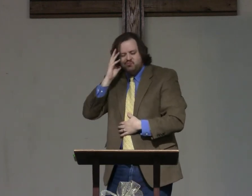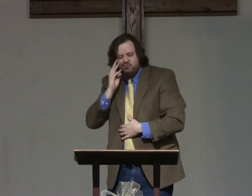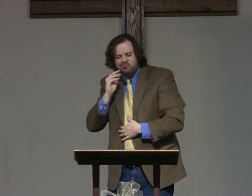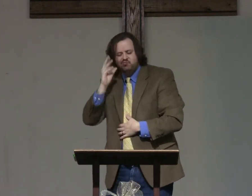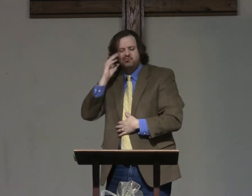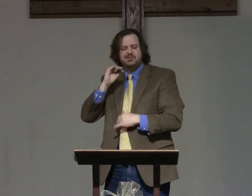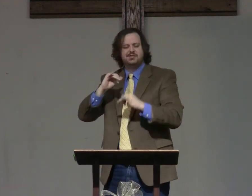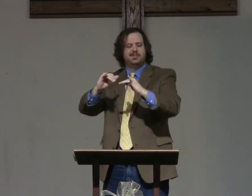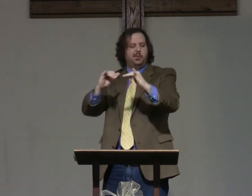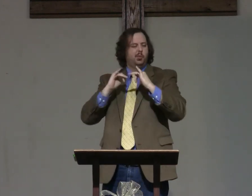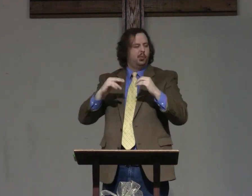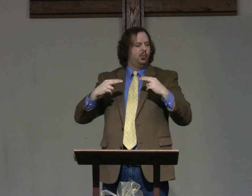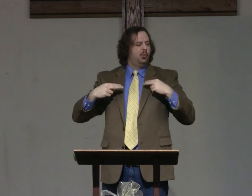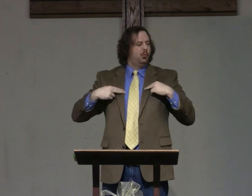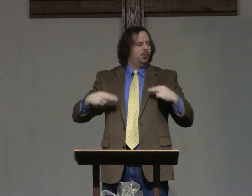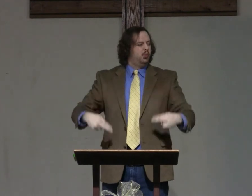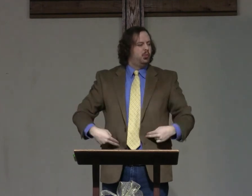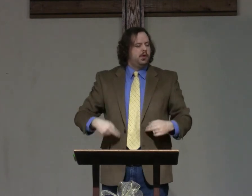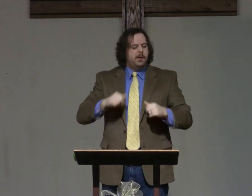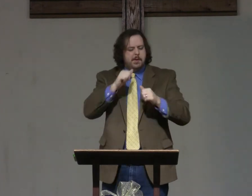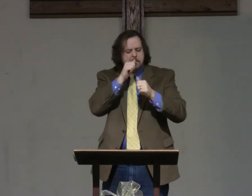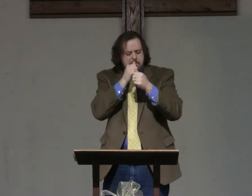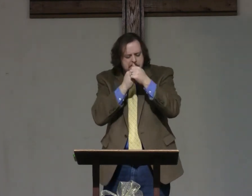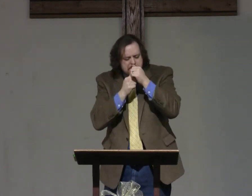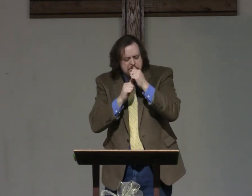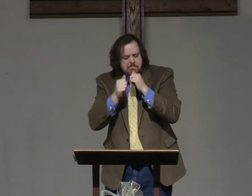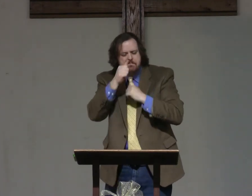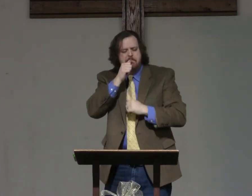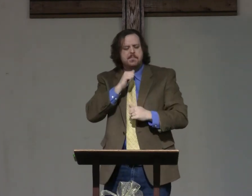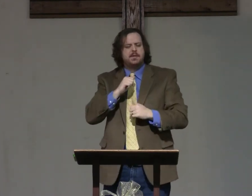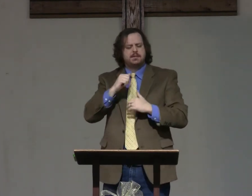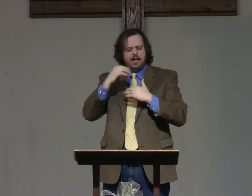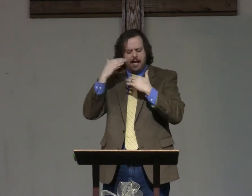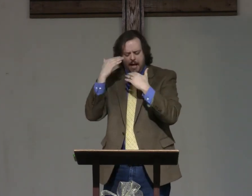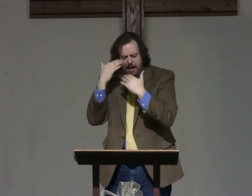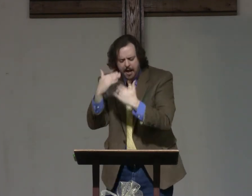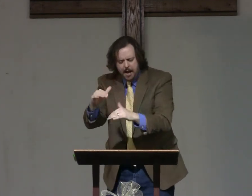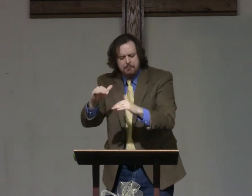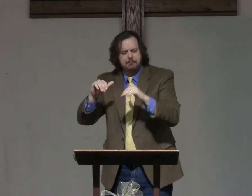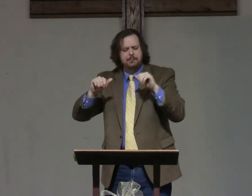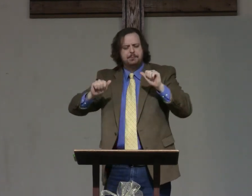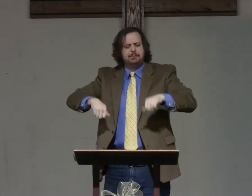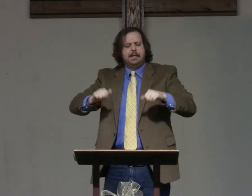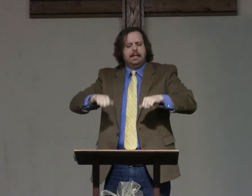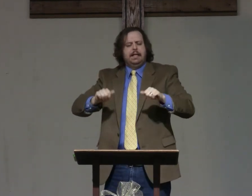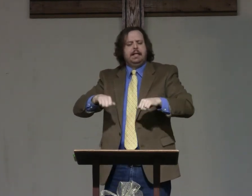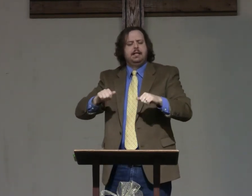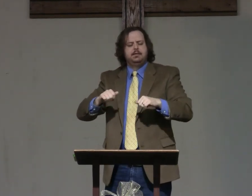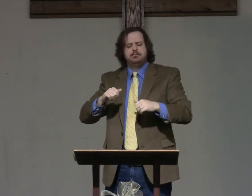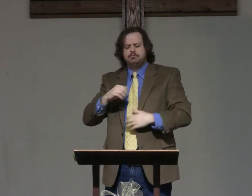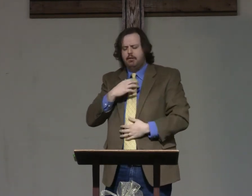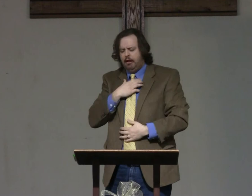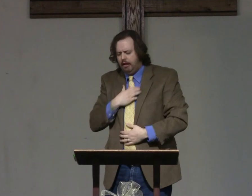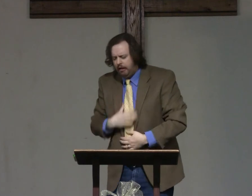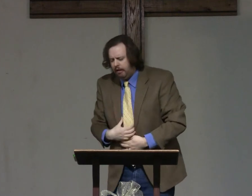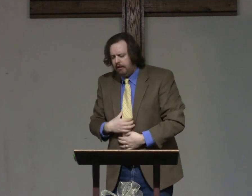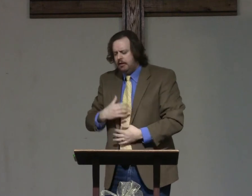Jesus was perfect, but he experienced the sufferings of humanity,